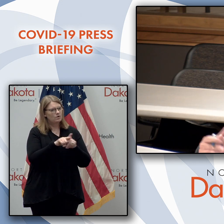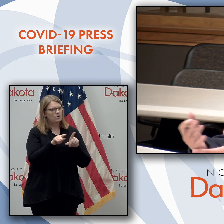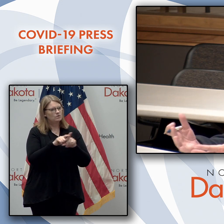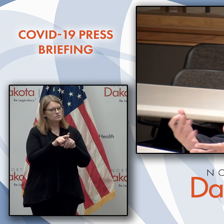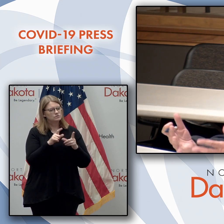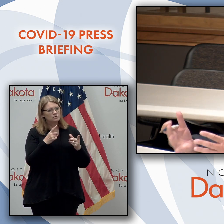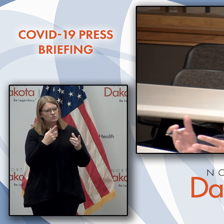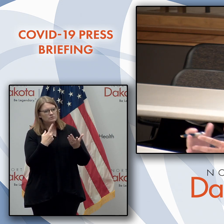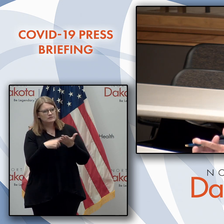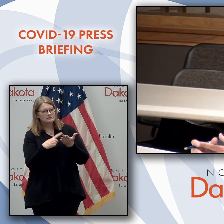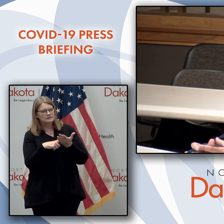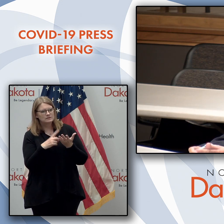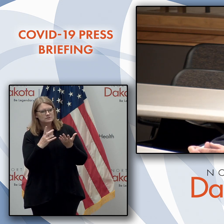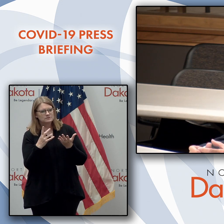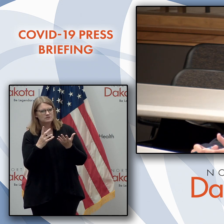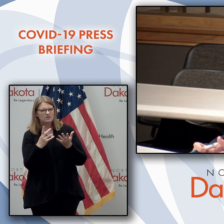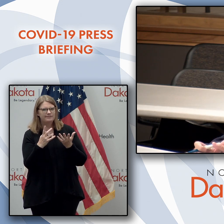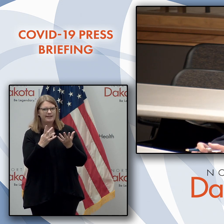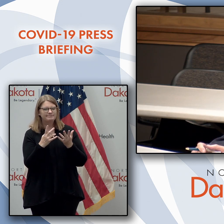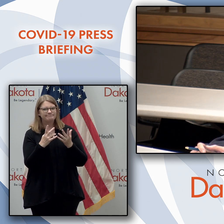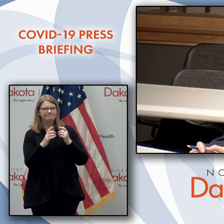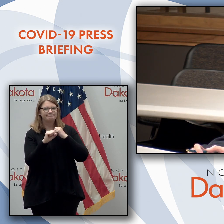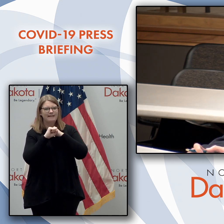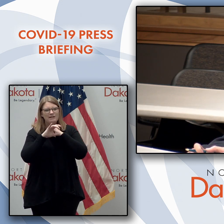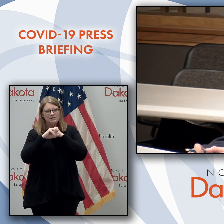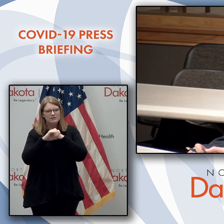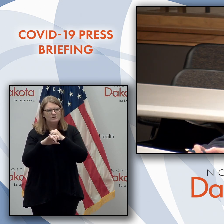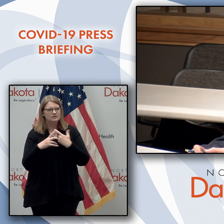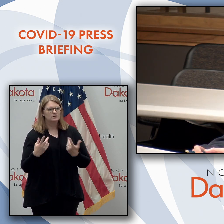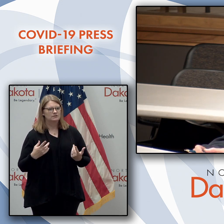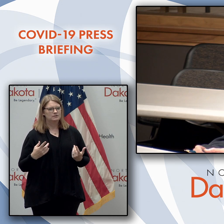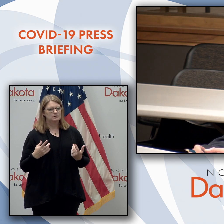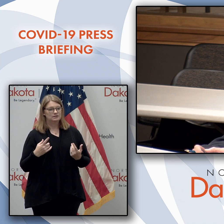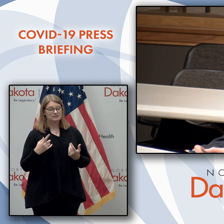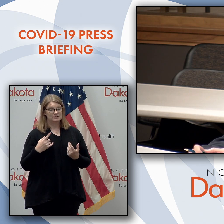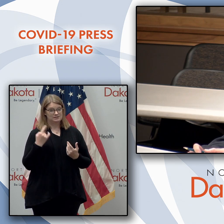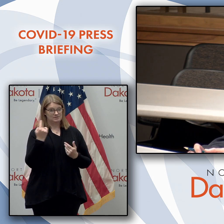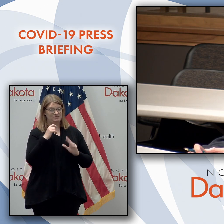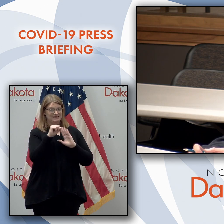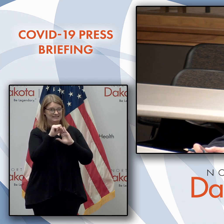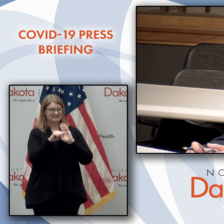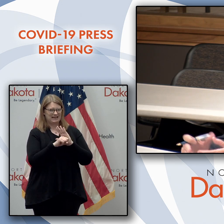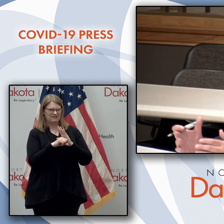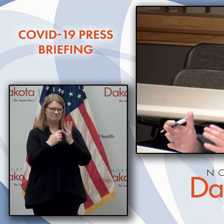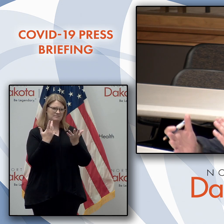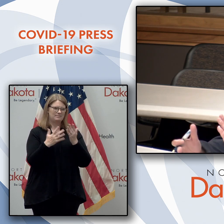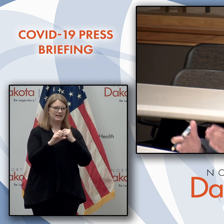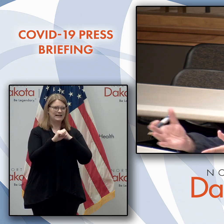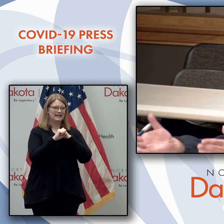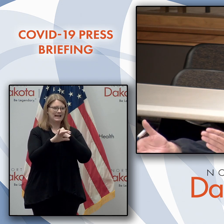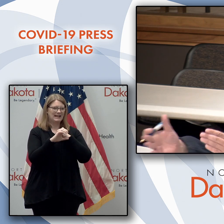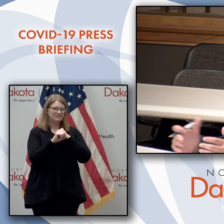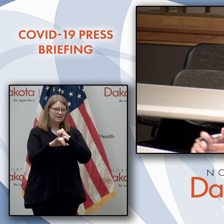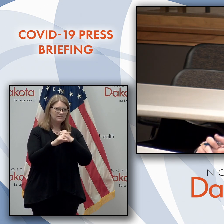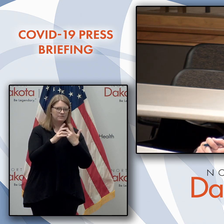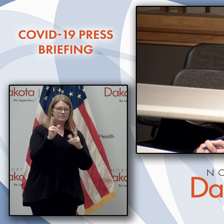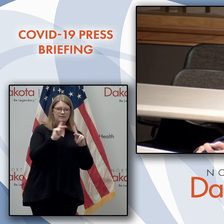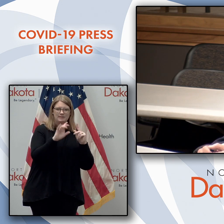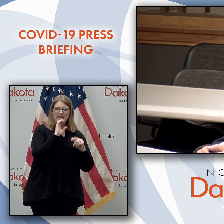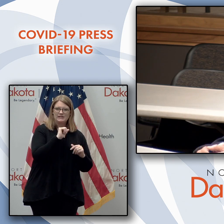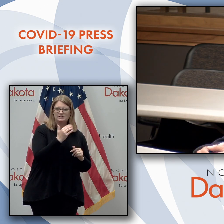messaging that might be different. Is this something the state might be looking at, doing some messaging for those between 15